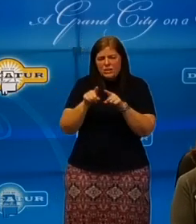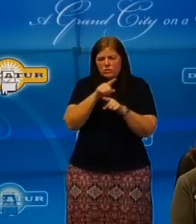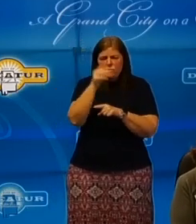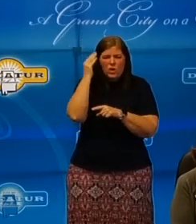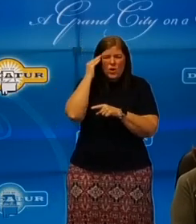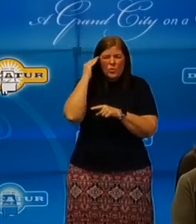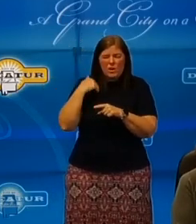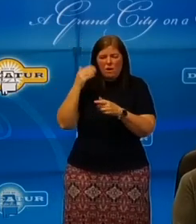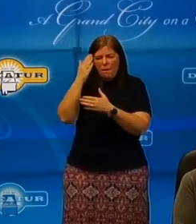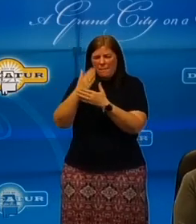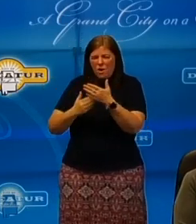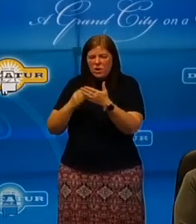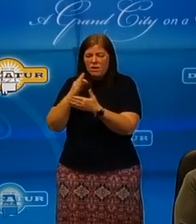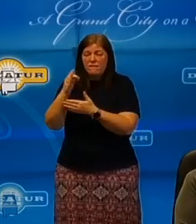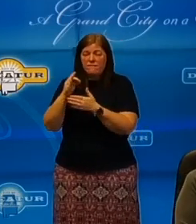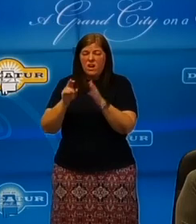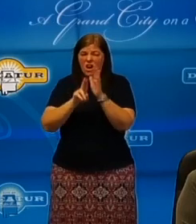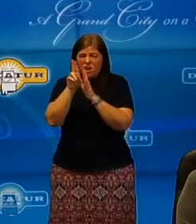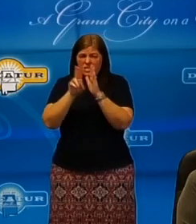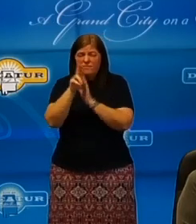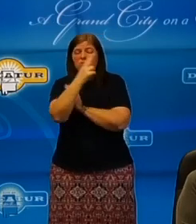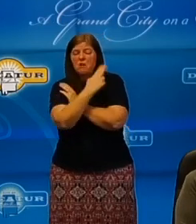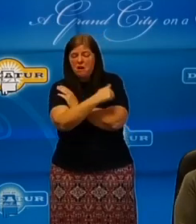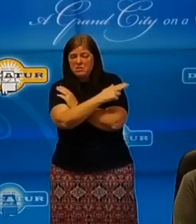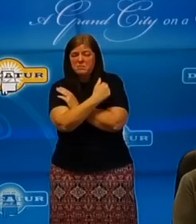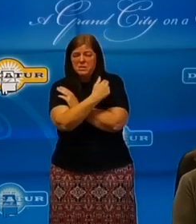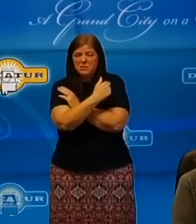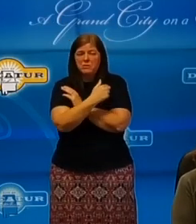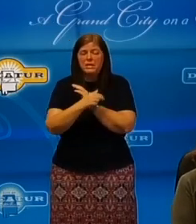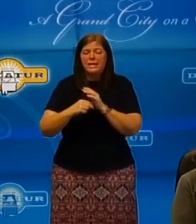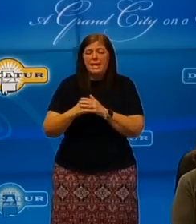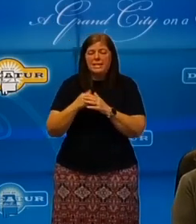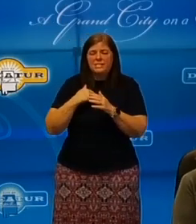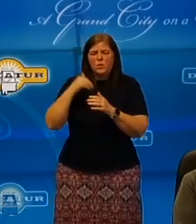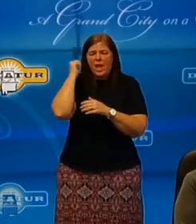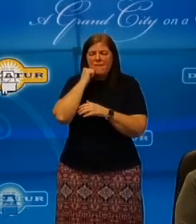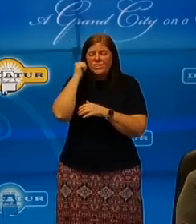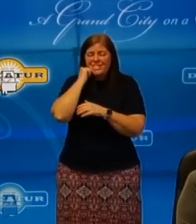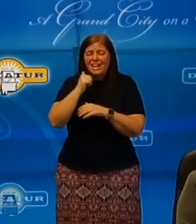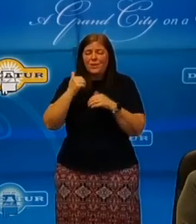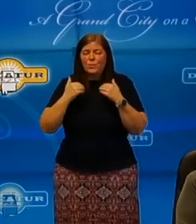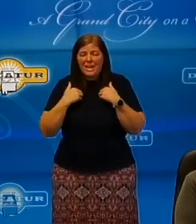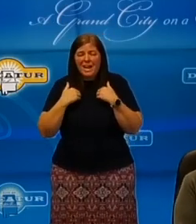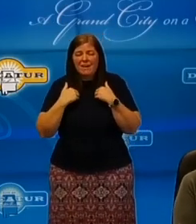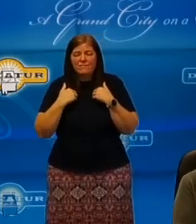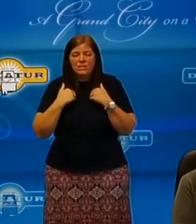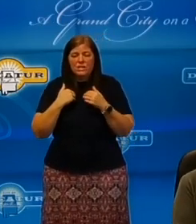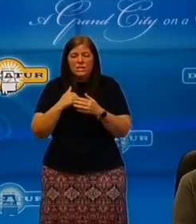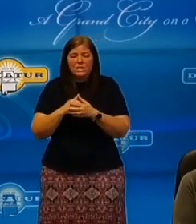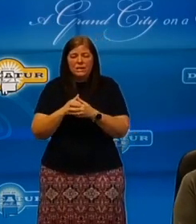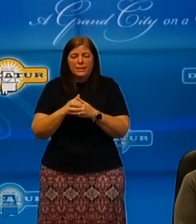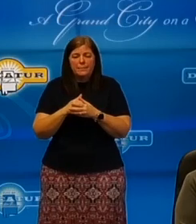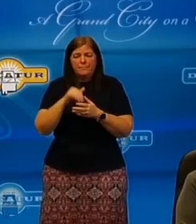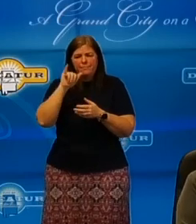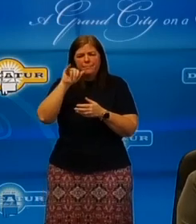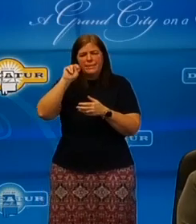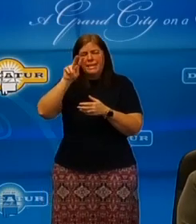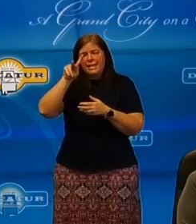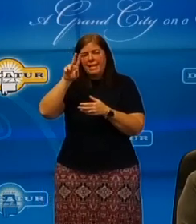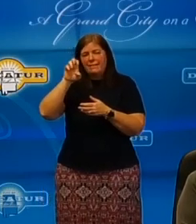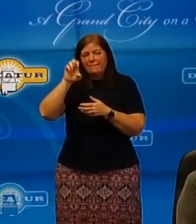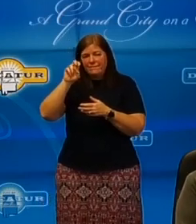Huntsville Hospital system. And so every day we have an inventory of